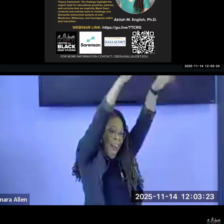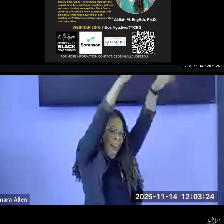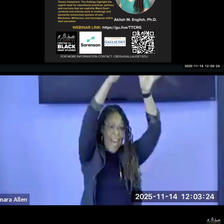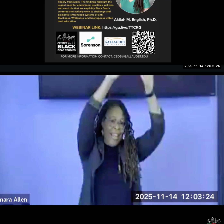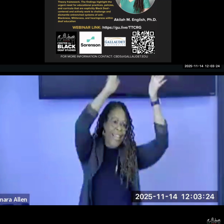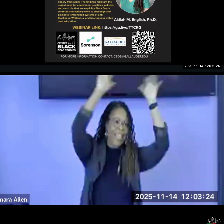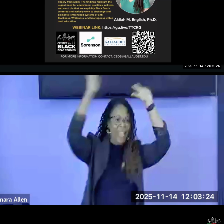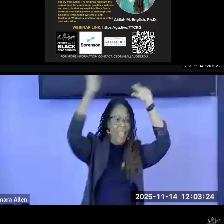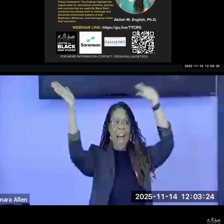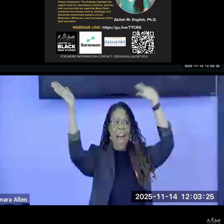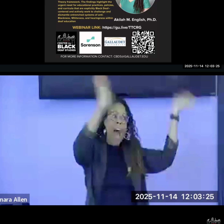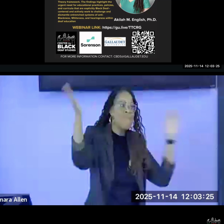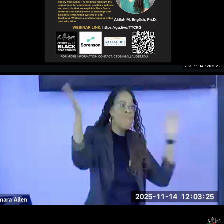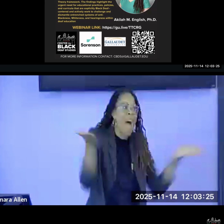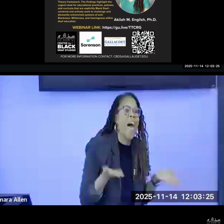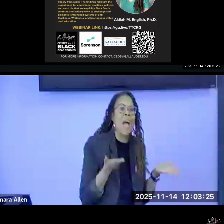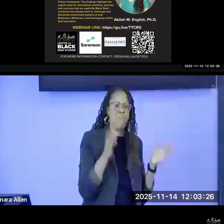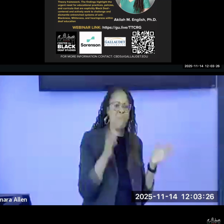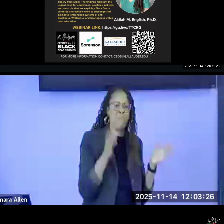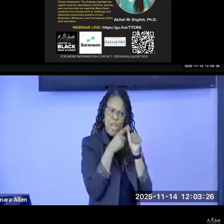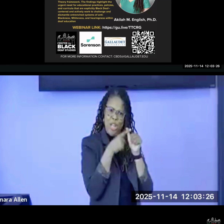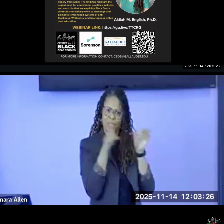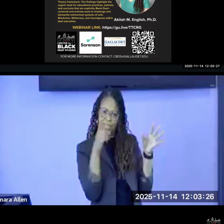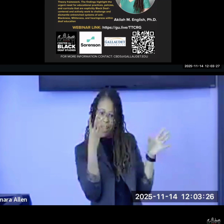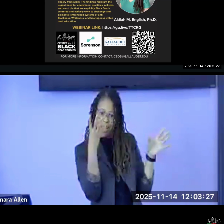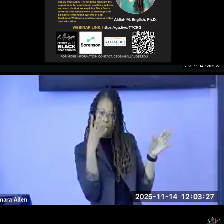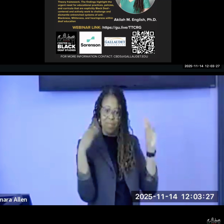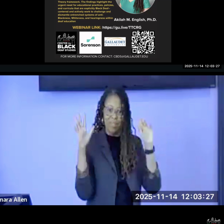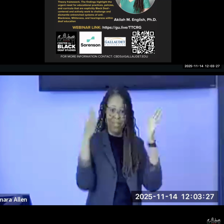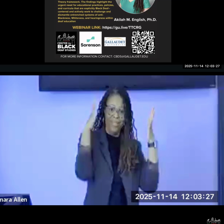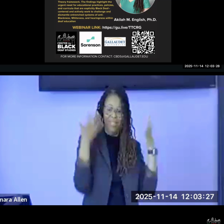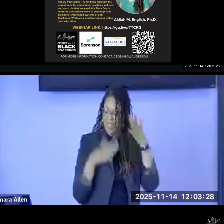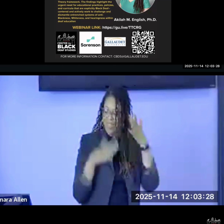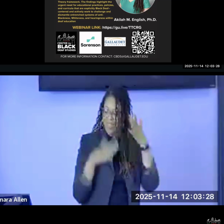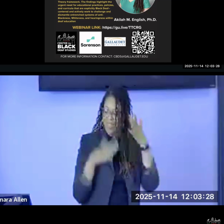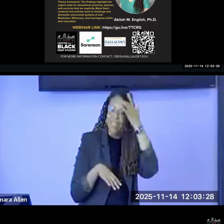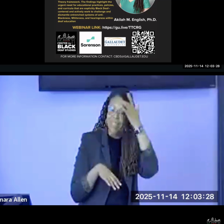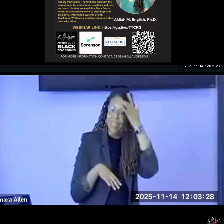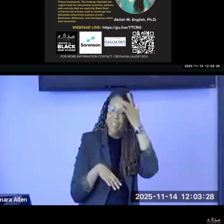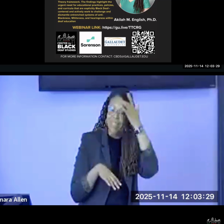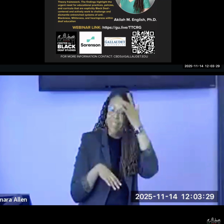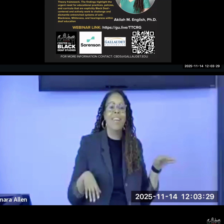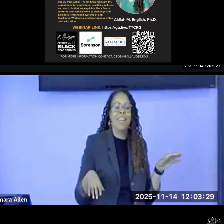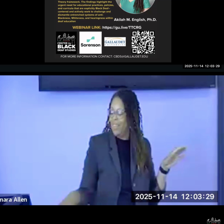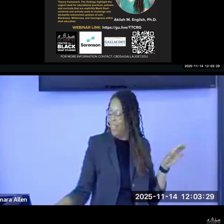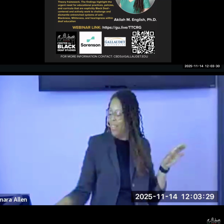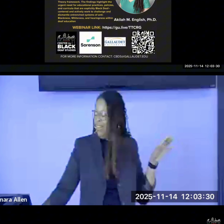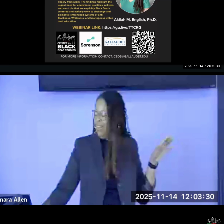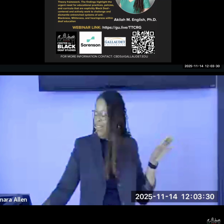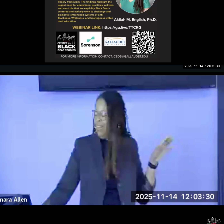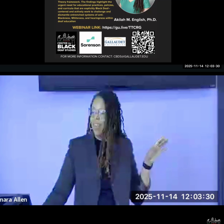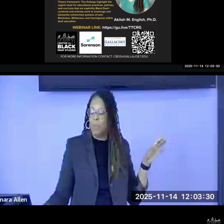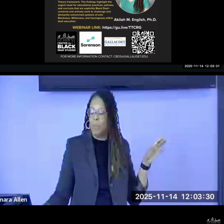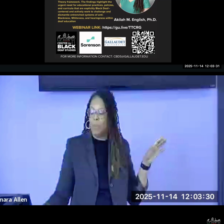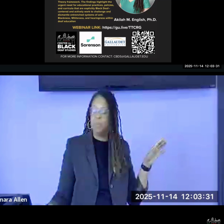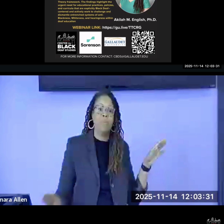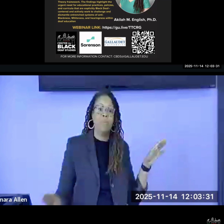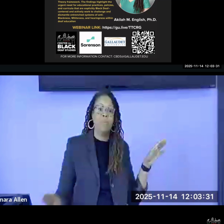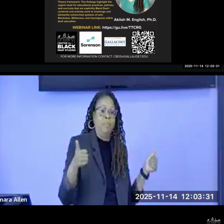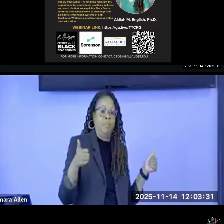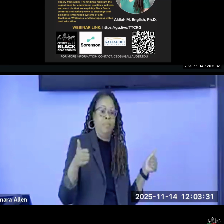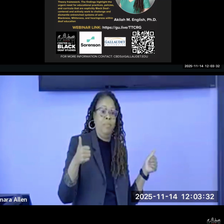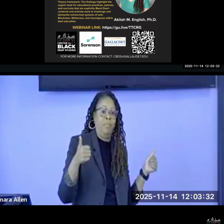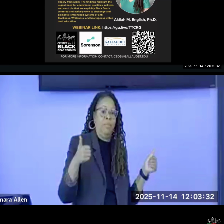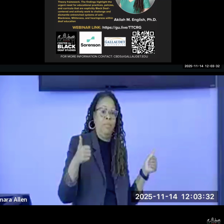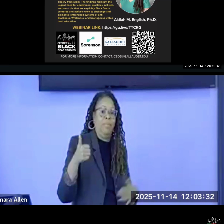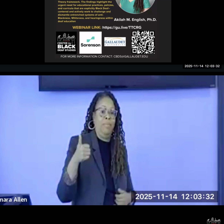Giovanna. Hello, everyone. Welcome. Just double checking for folks at home. Can you see